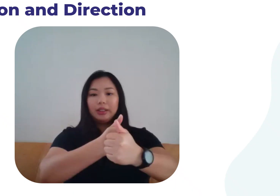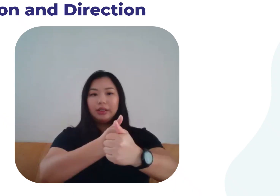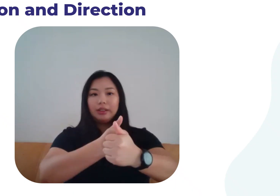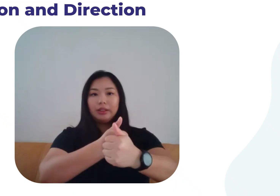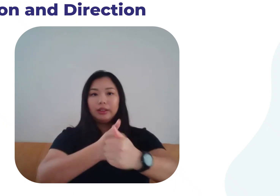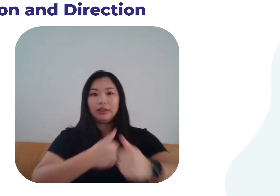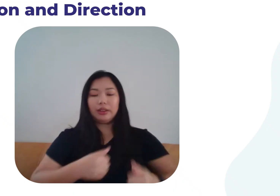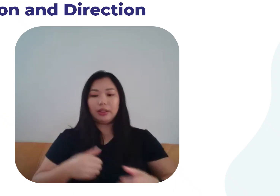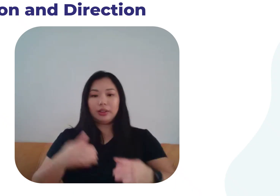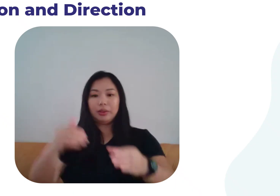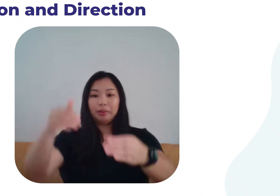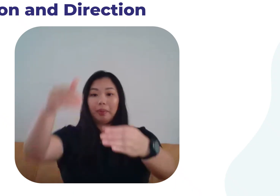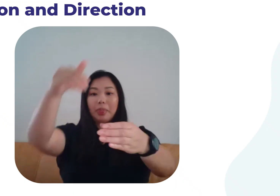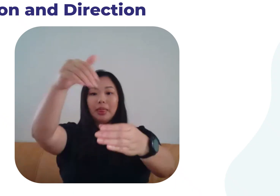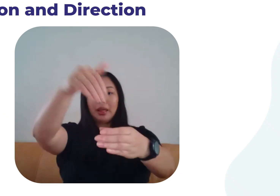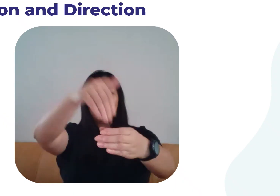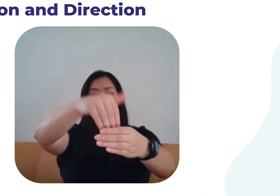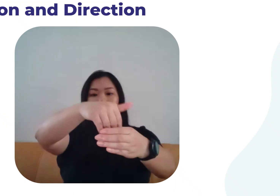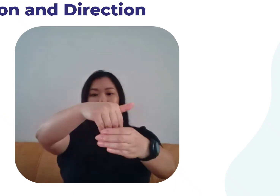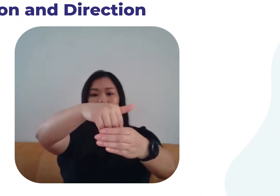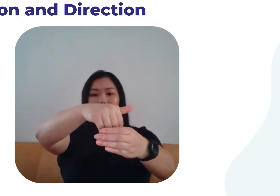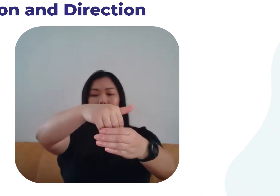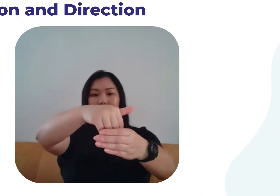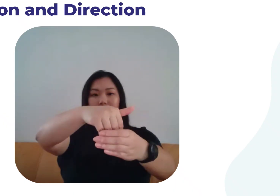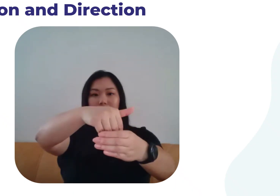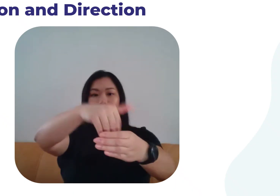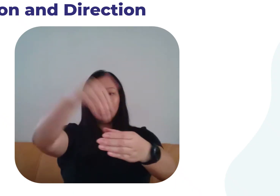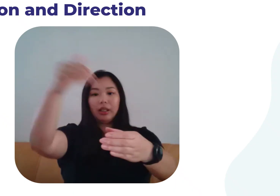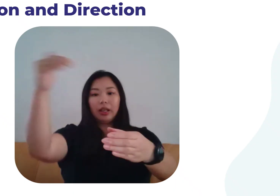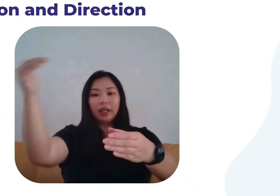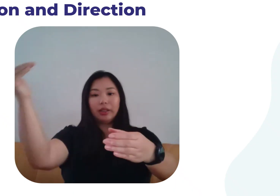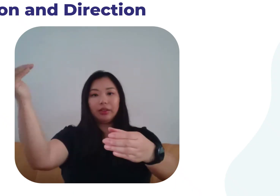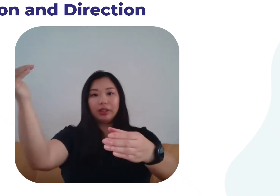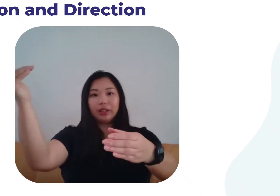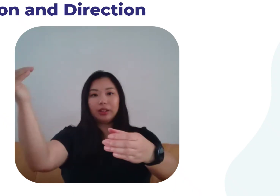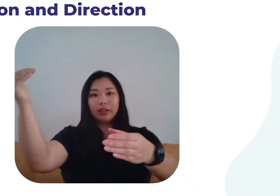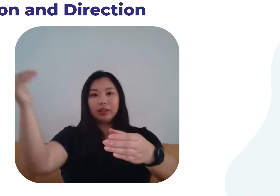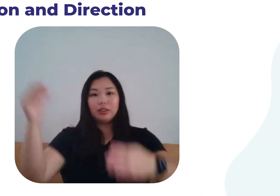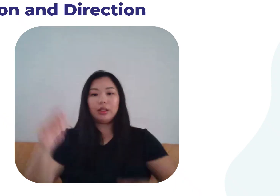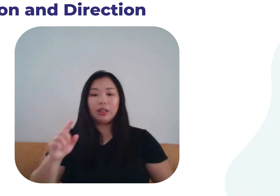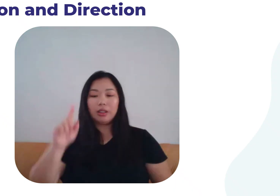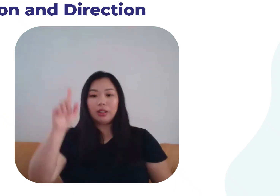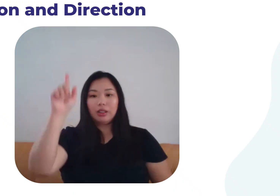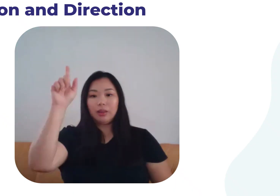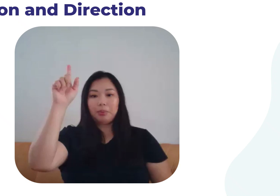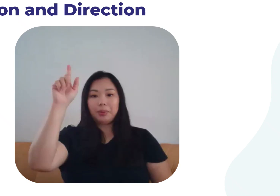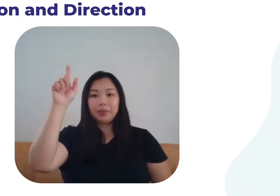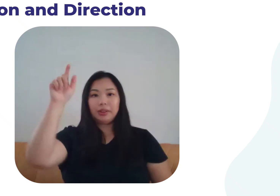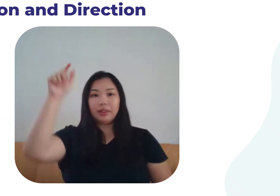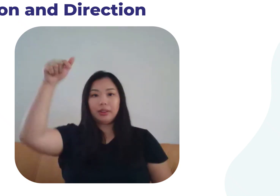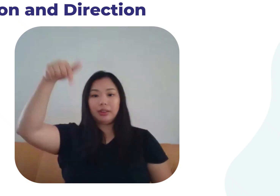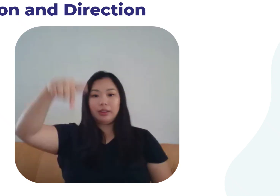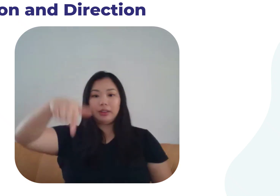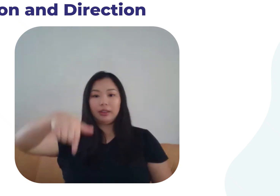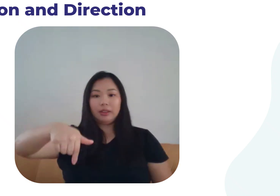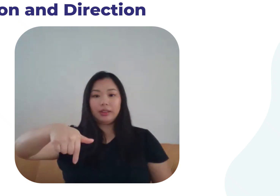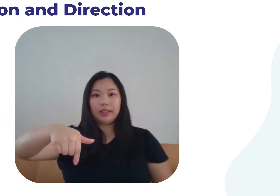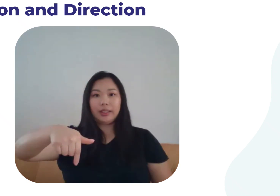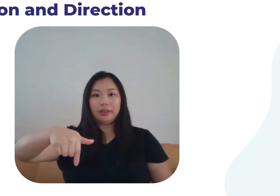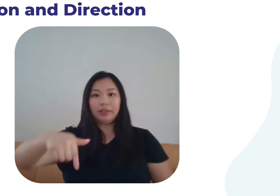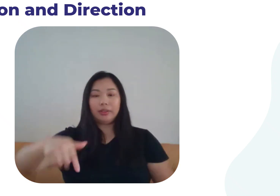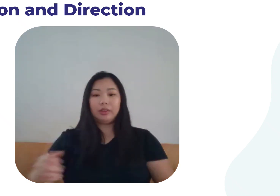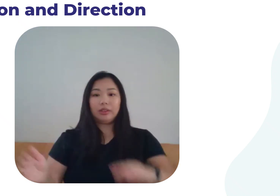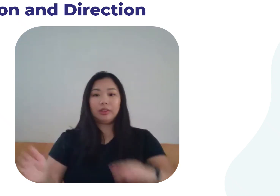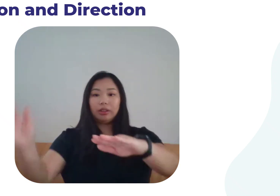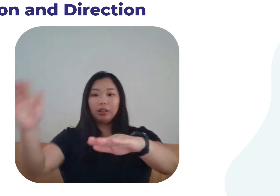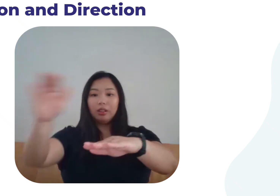behind. So in, out, up,